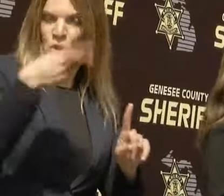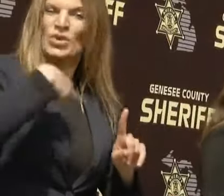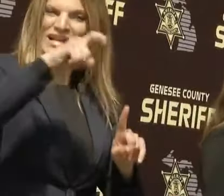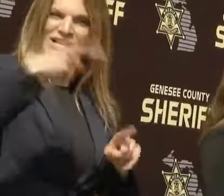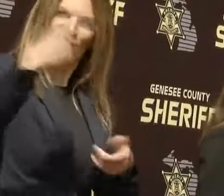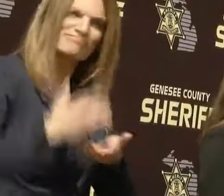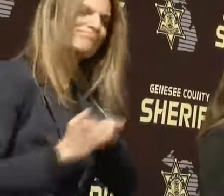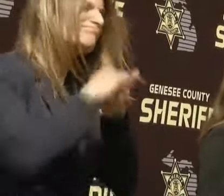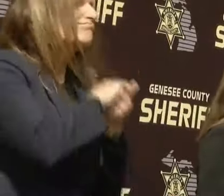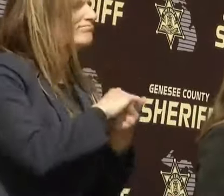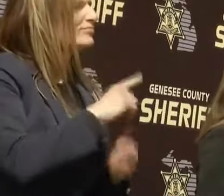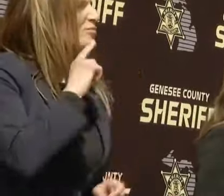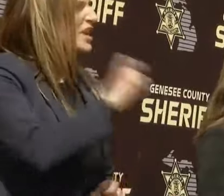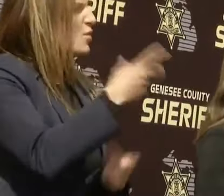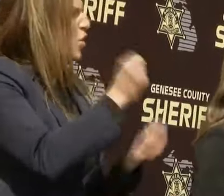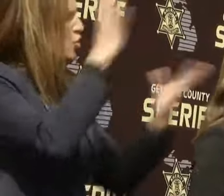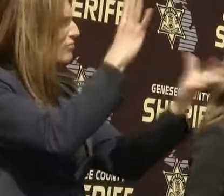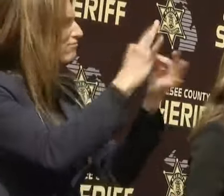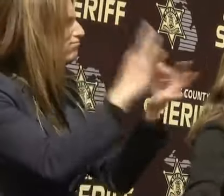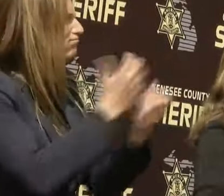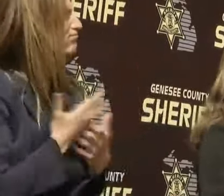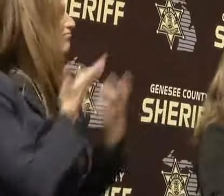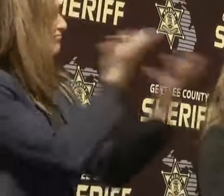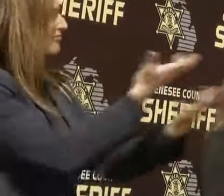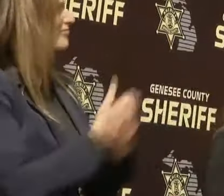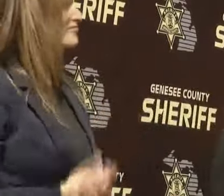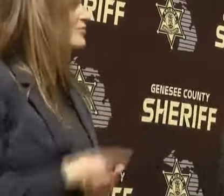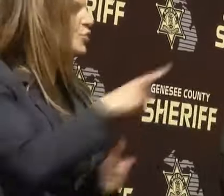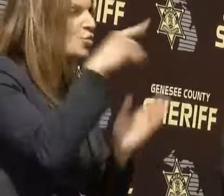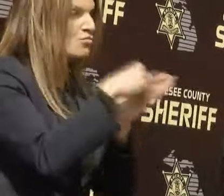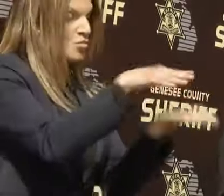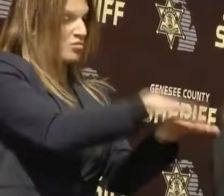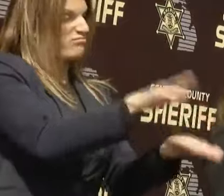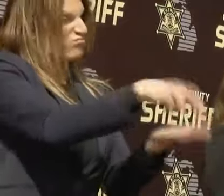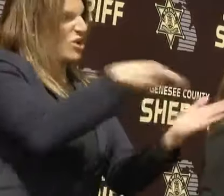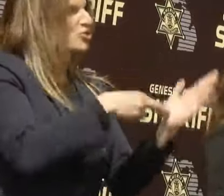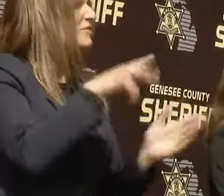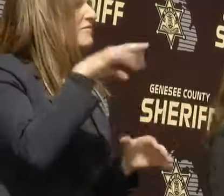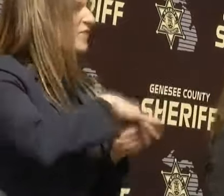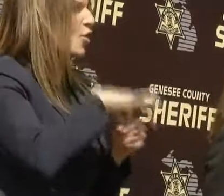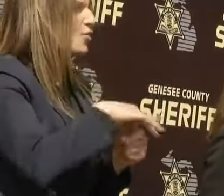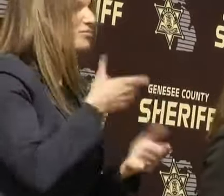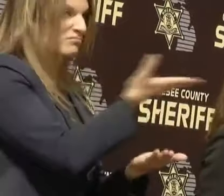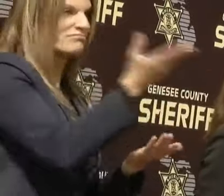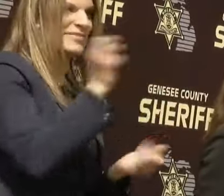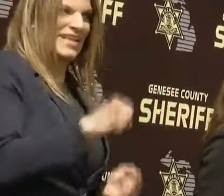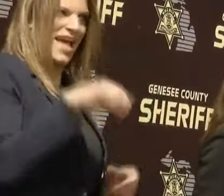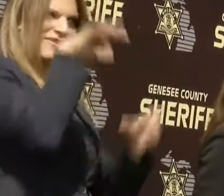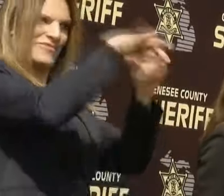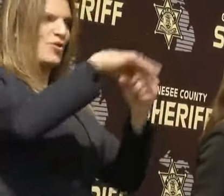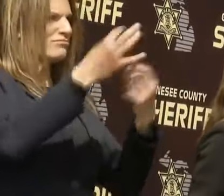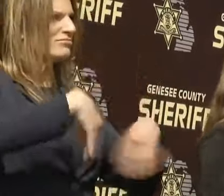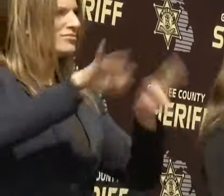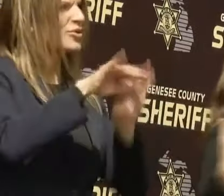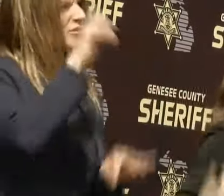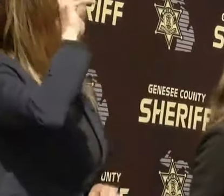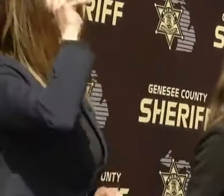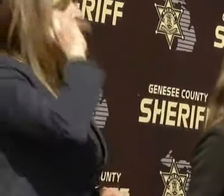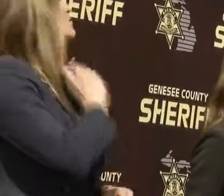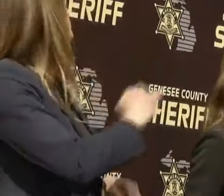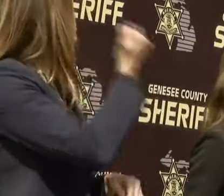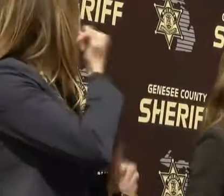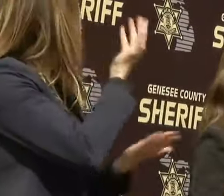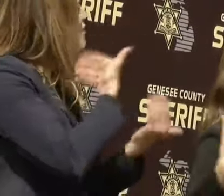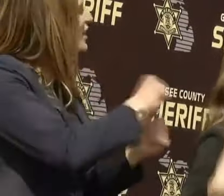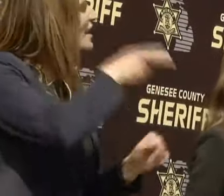us. We need your voices at the table too. And so when you register to vote, and by the way, make sure everyone knows and we spread the word, just because you have